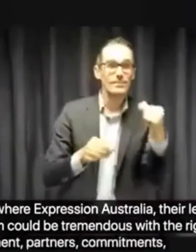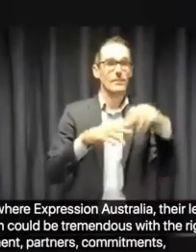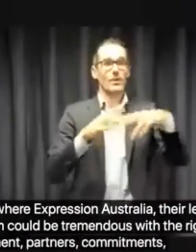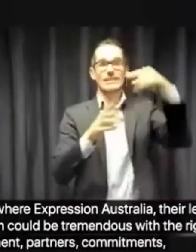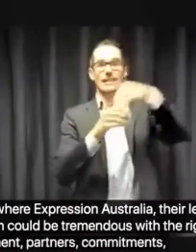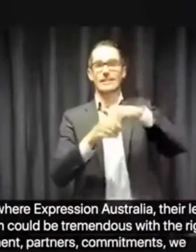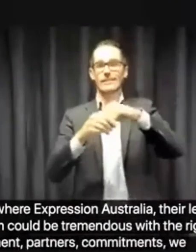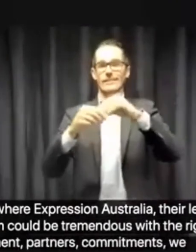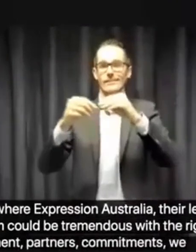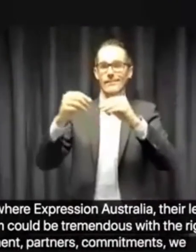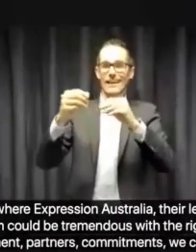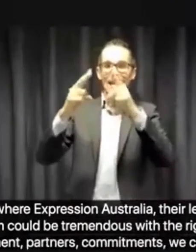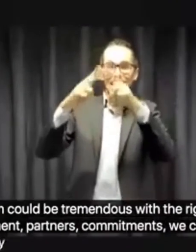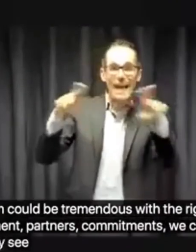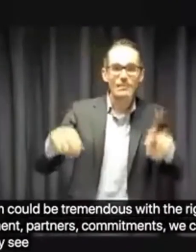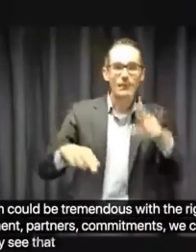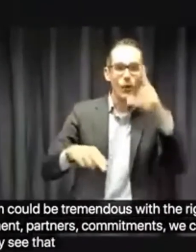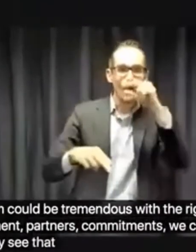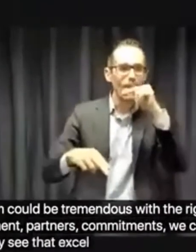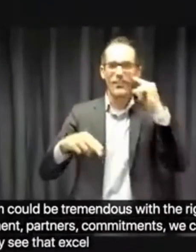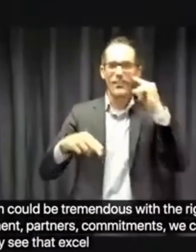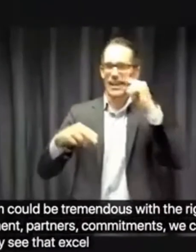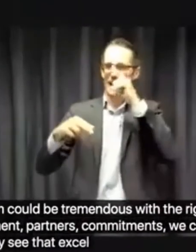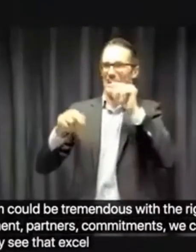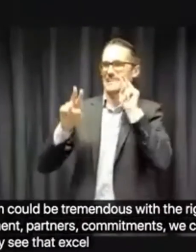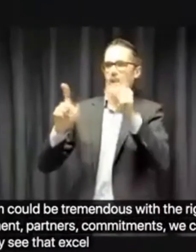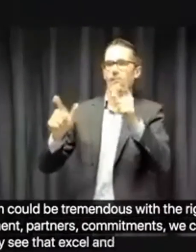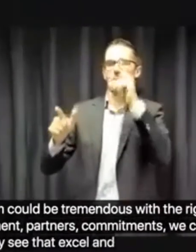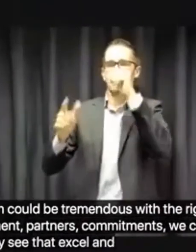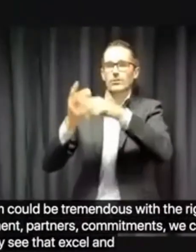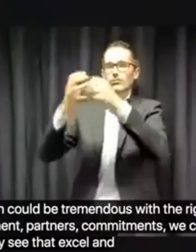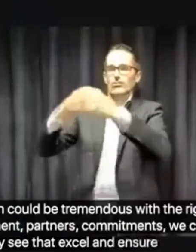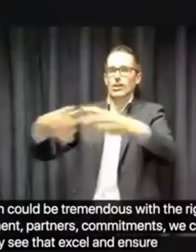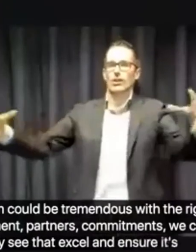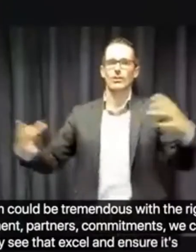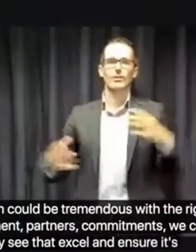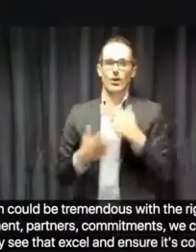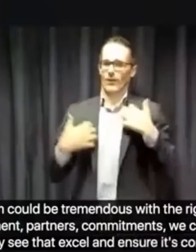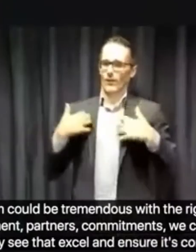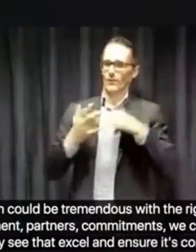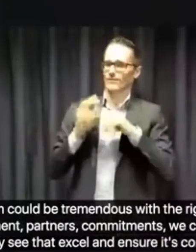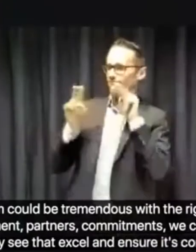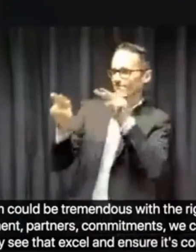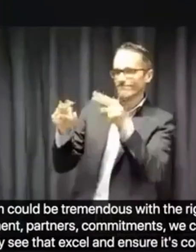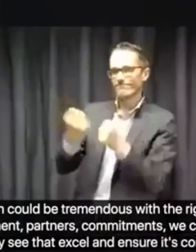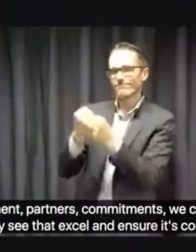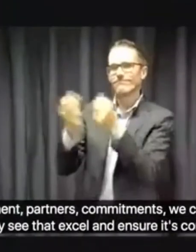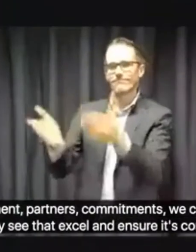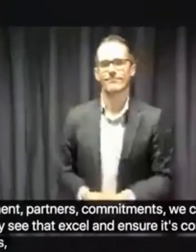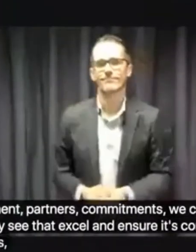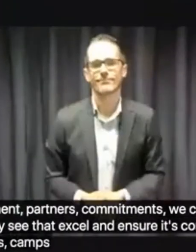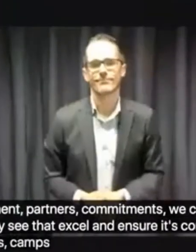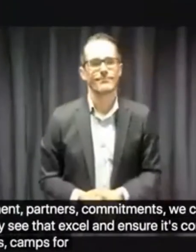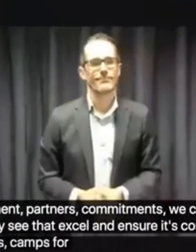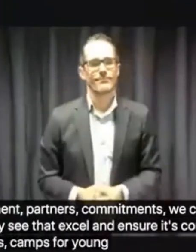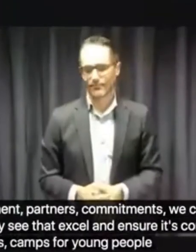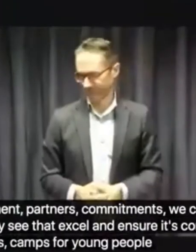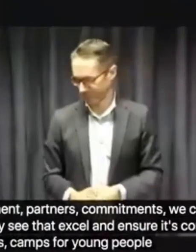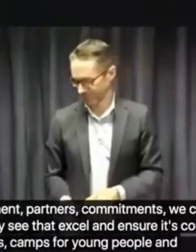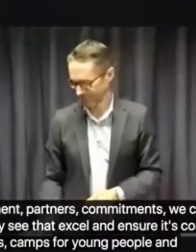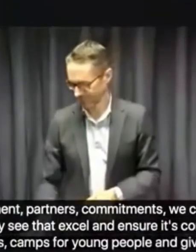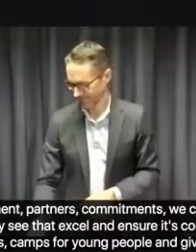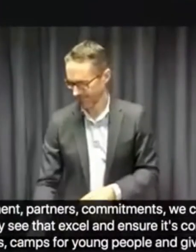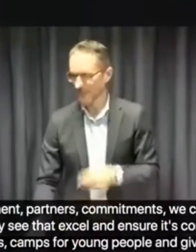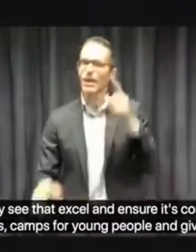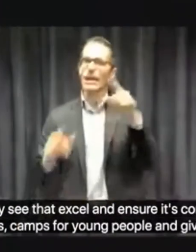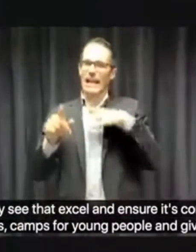children's head system. We could build in retreats, camps for young people, and giving young people the ability to grow and develop. But I look forward